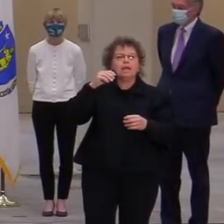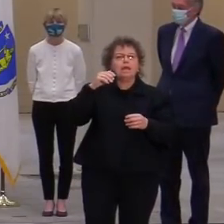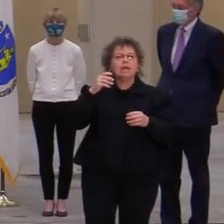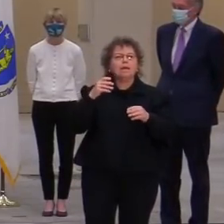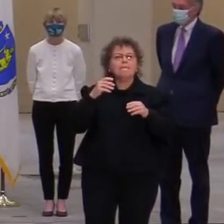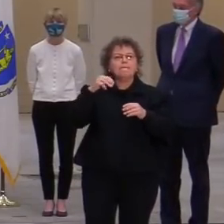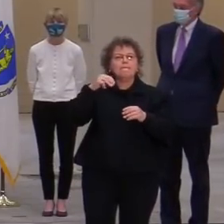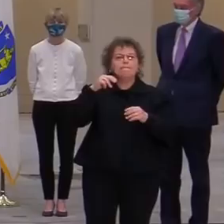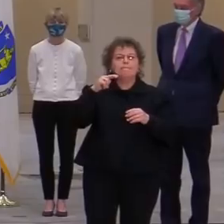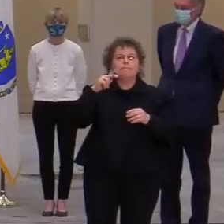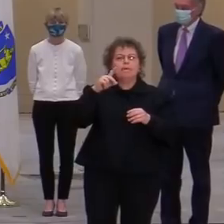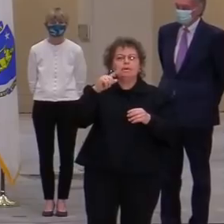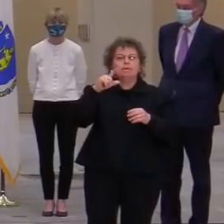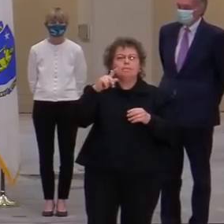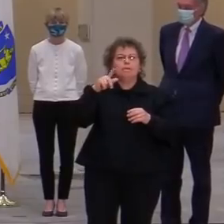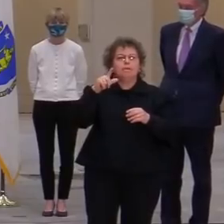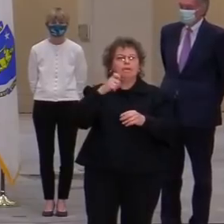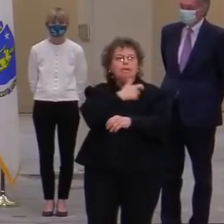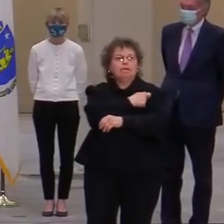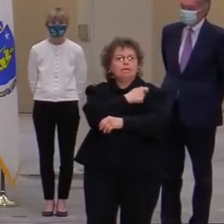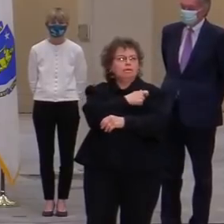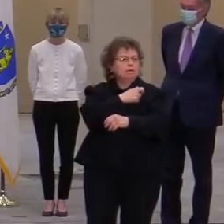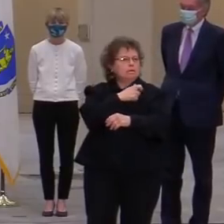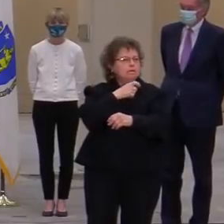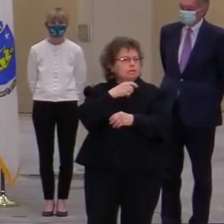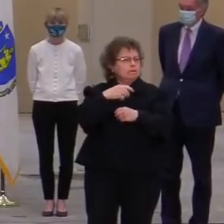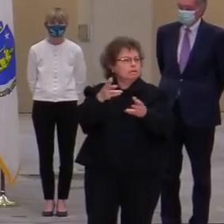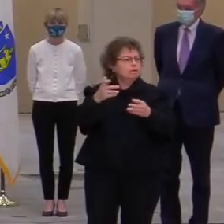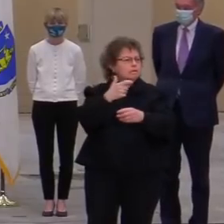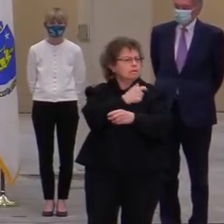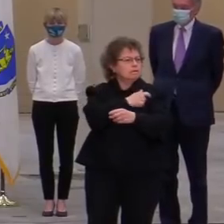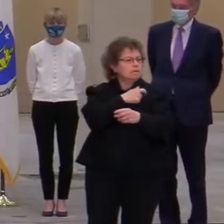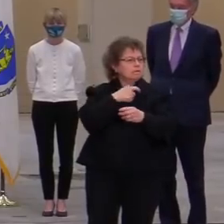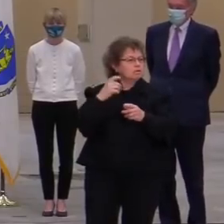Now, are you talking about the program that we're running? It's already started.